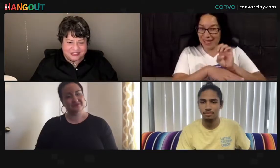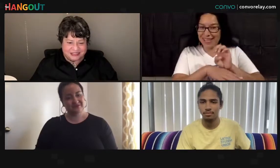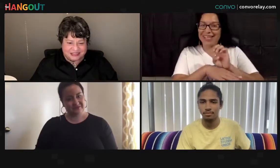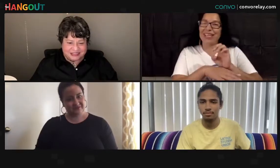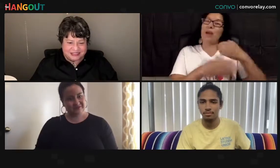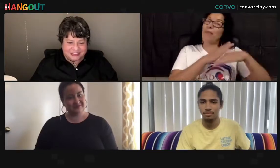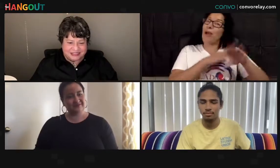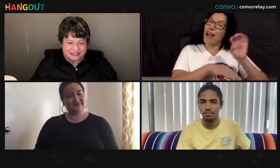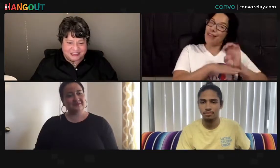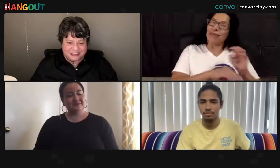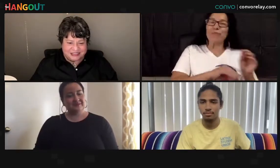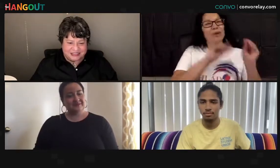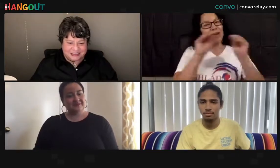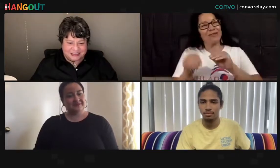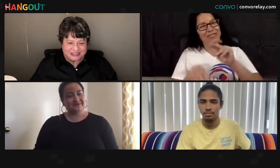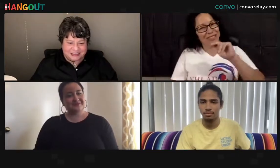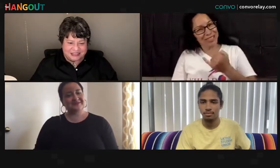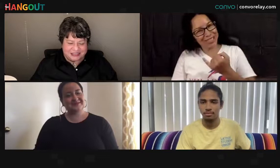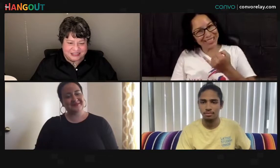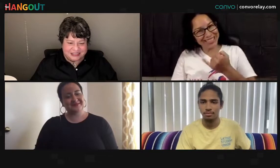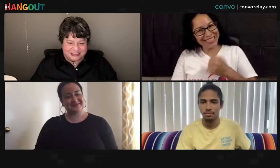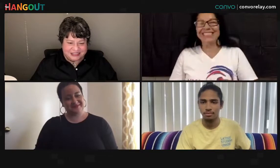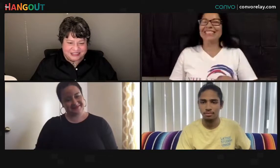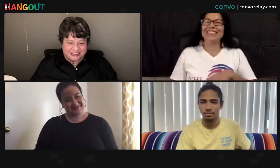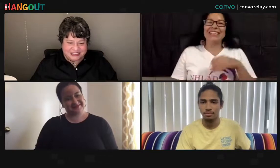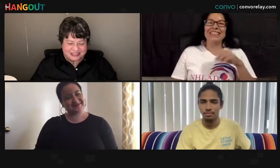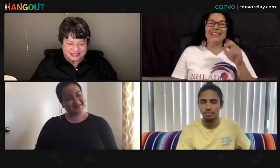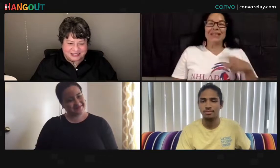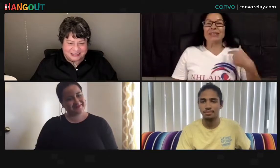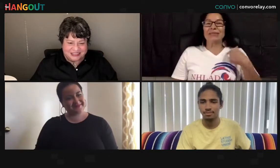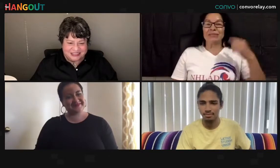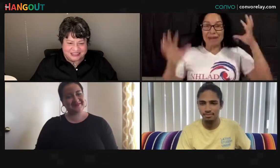and I'm from Ecuador. I was born in Ecuador, moved over to New Jersey.